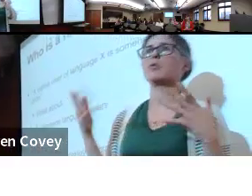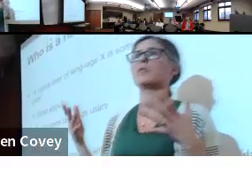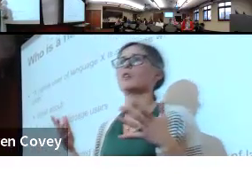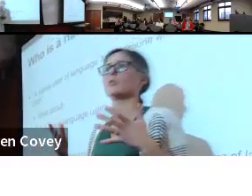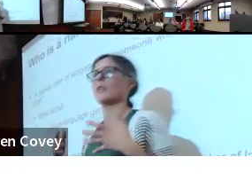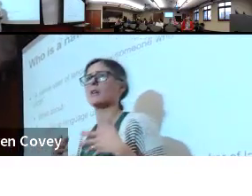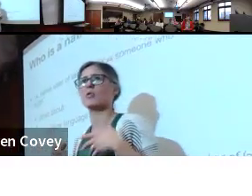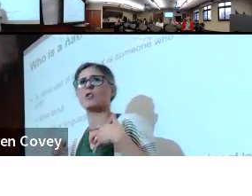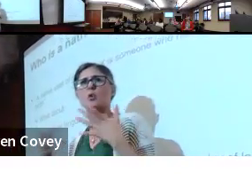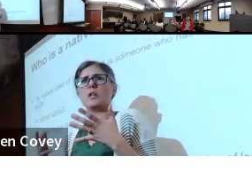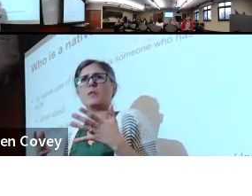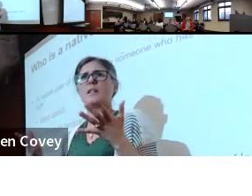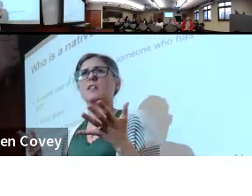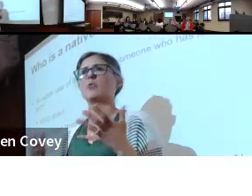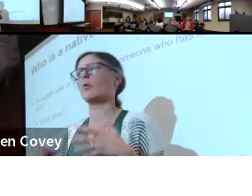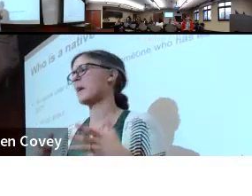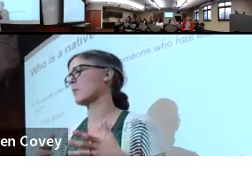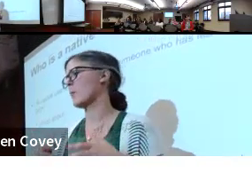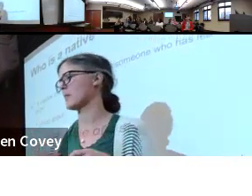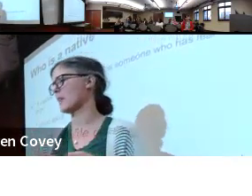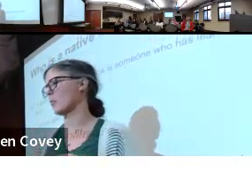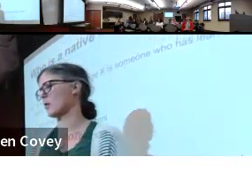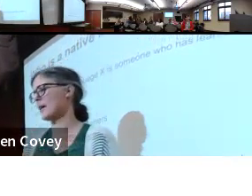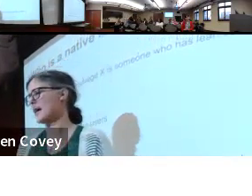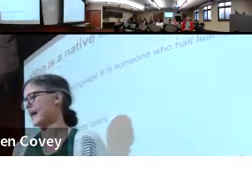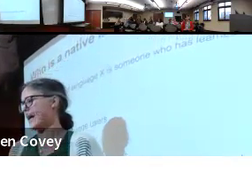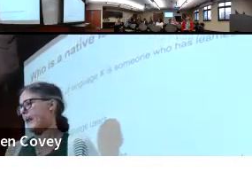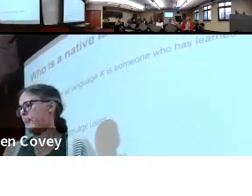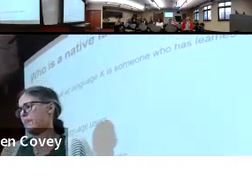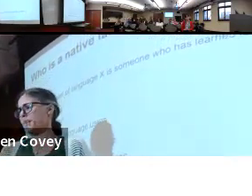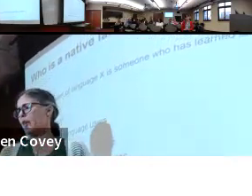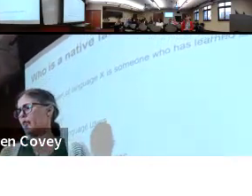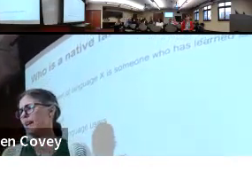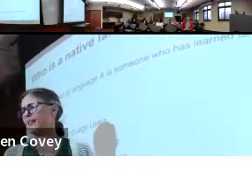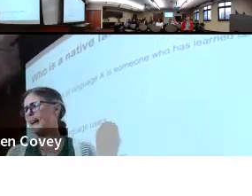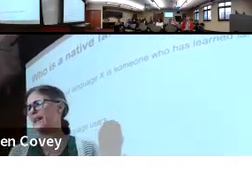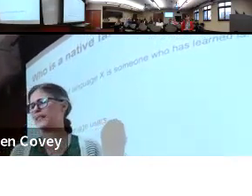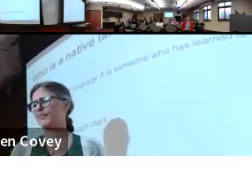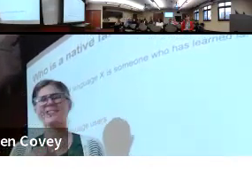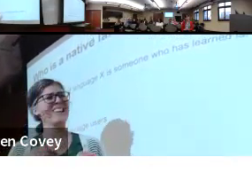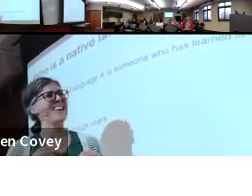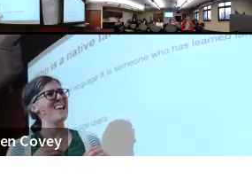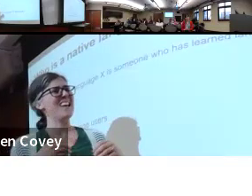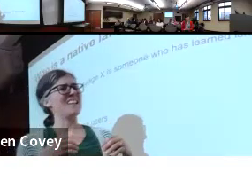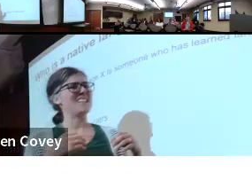probably what most of us would think. So intuitively, this is what we mean when we say the word. The thing is that